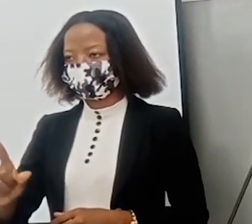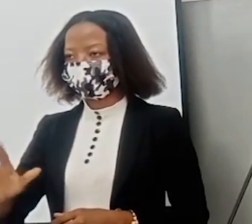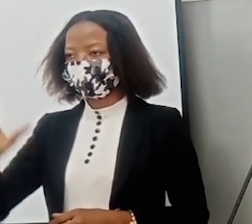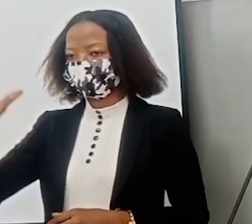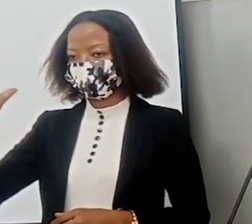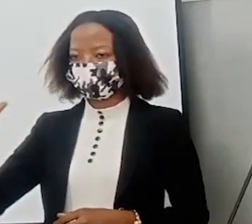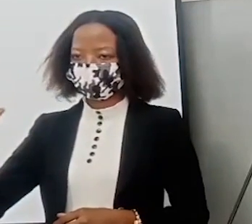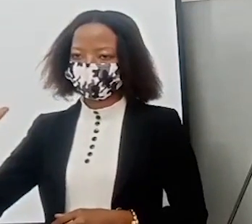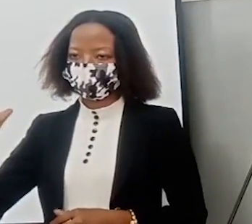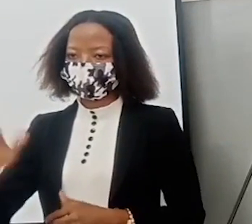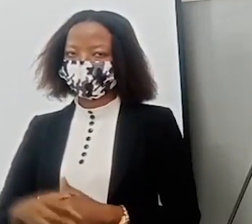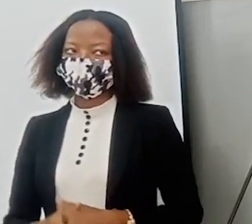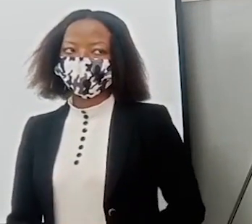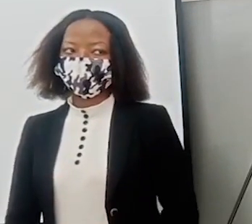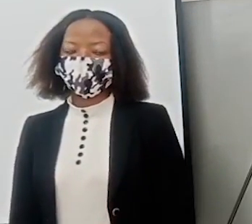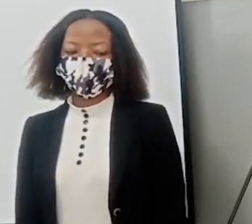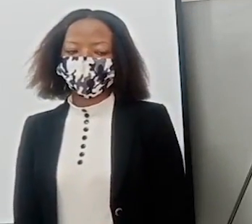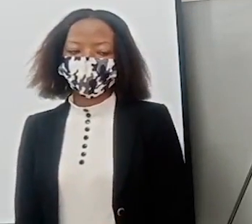5%.